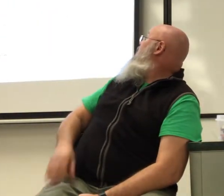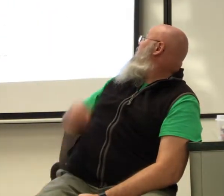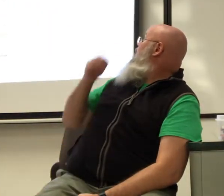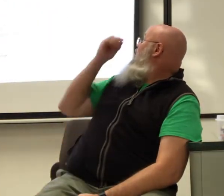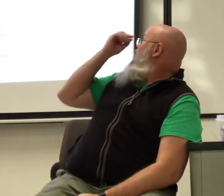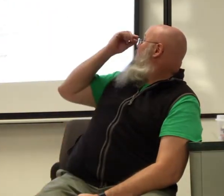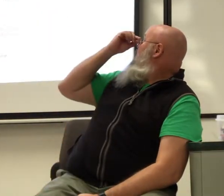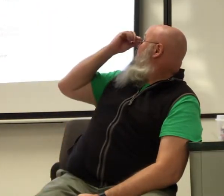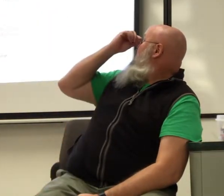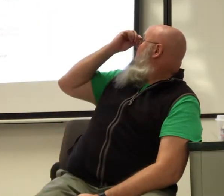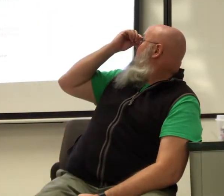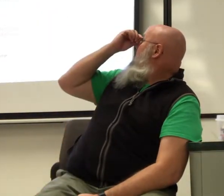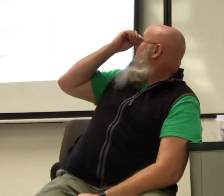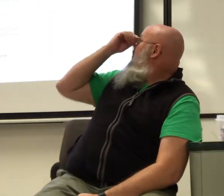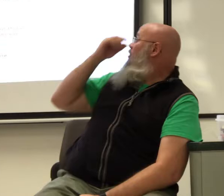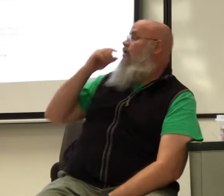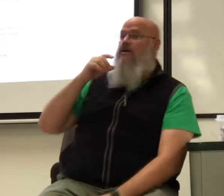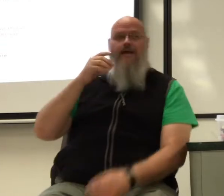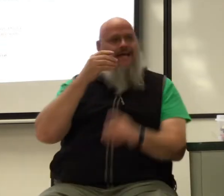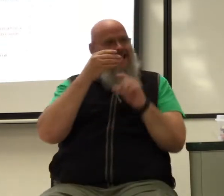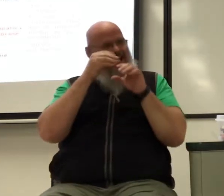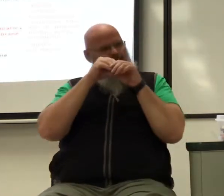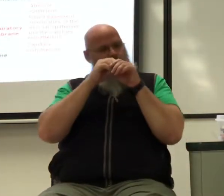You have a little nucleus in there.